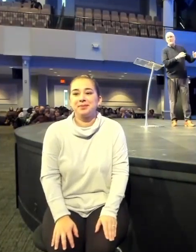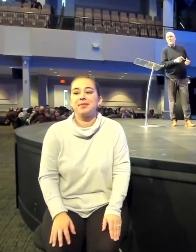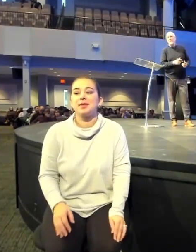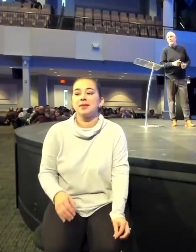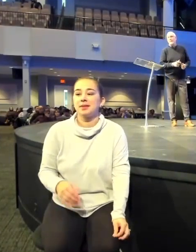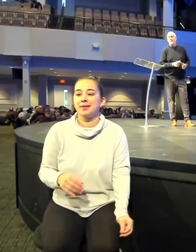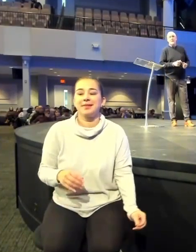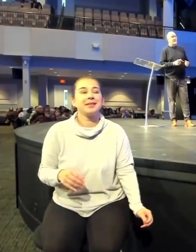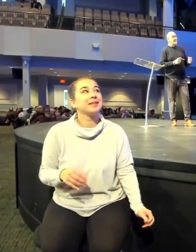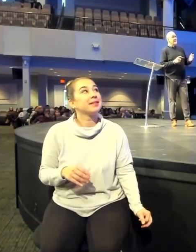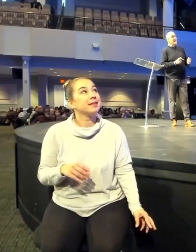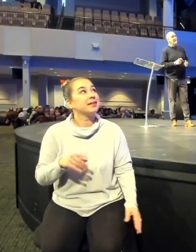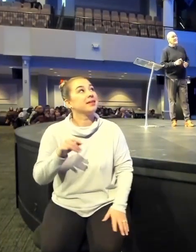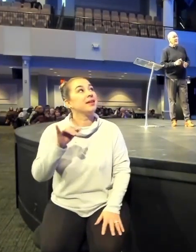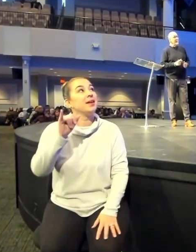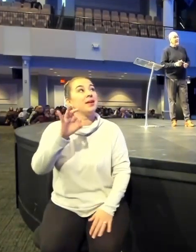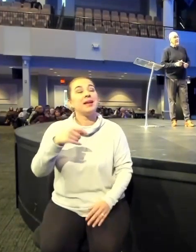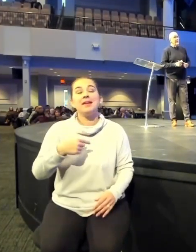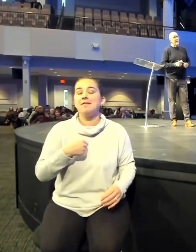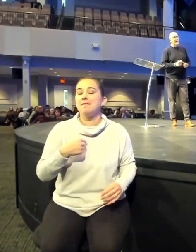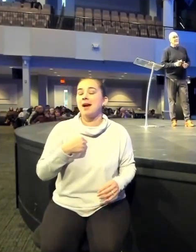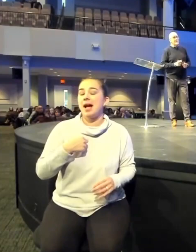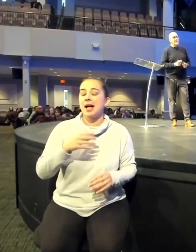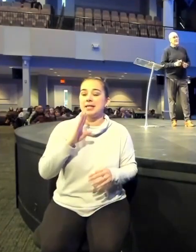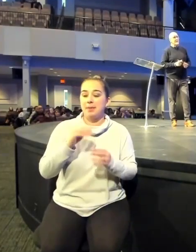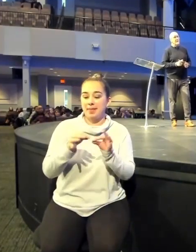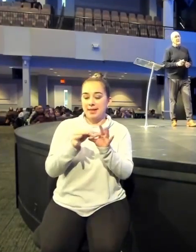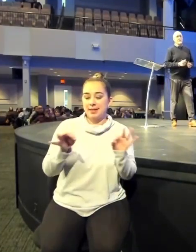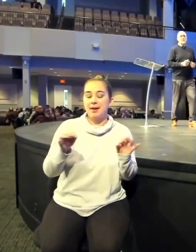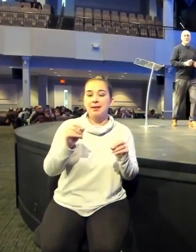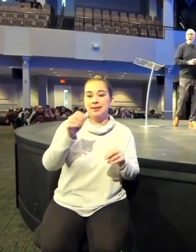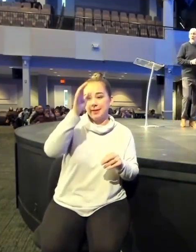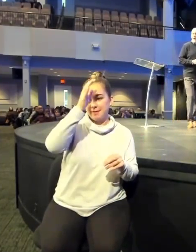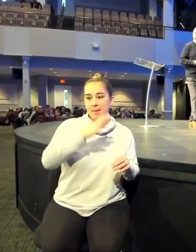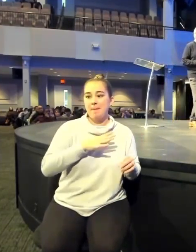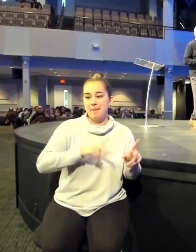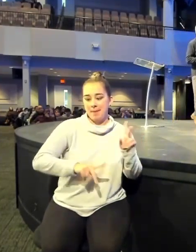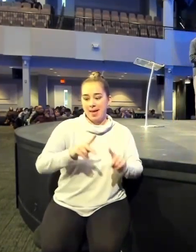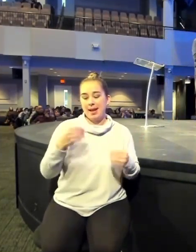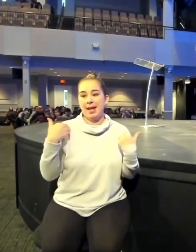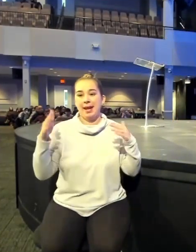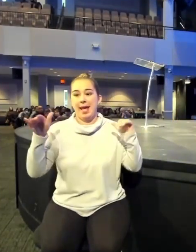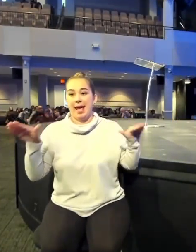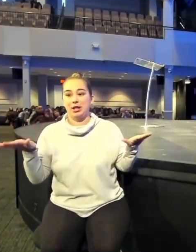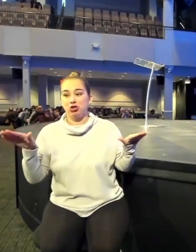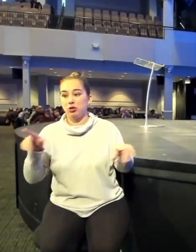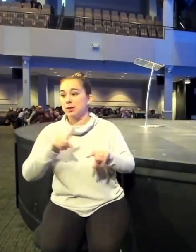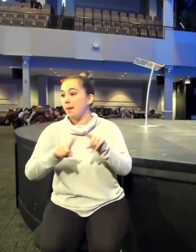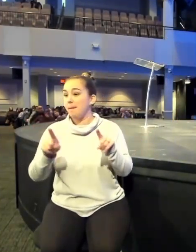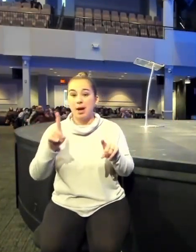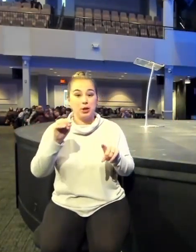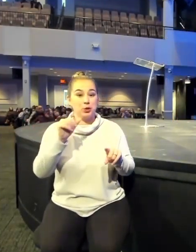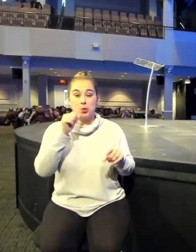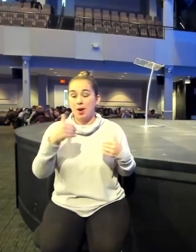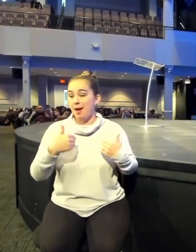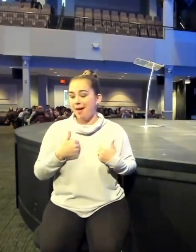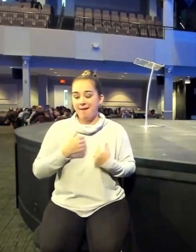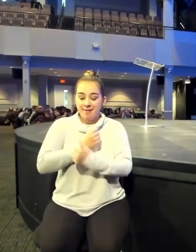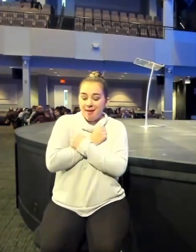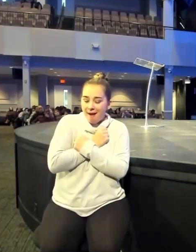If I speak in the tongues of men or of angels, but do not have